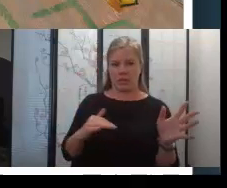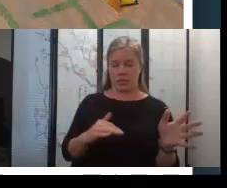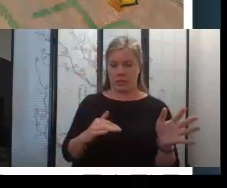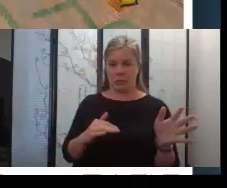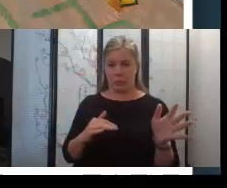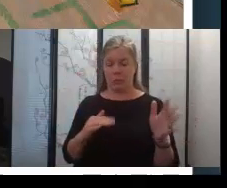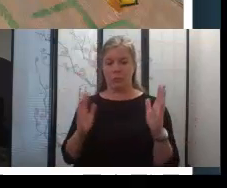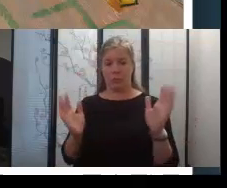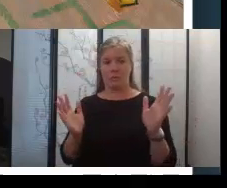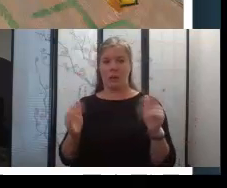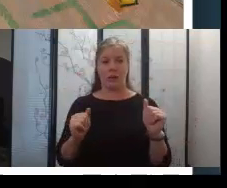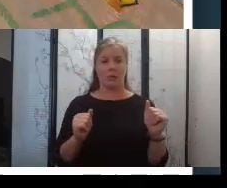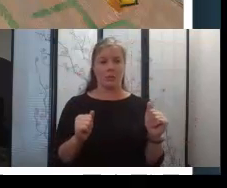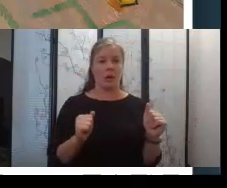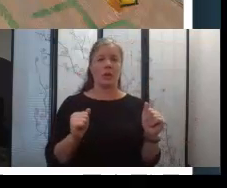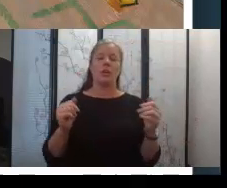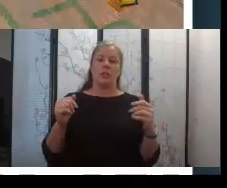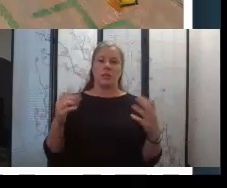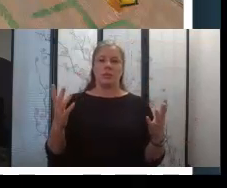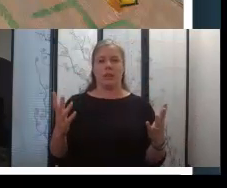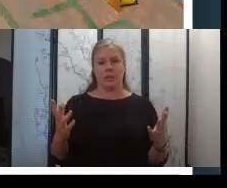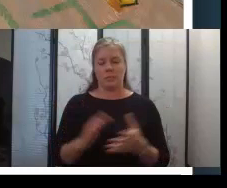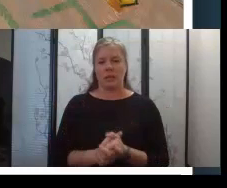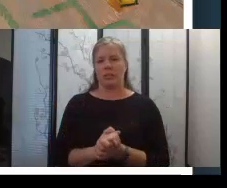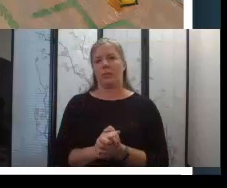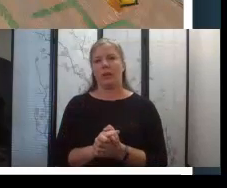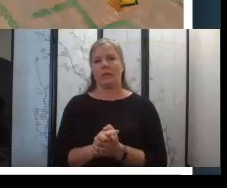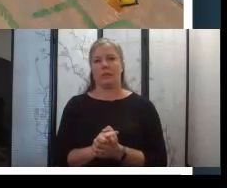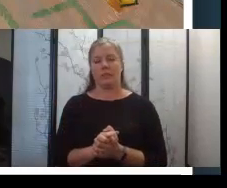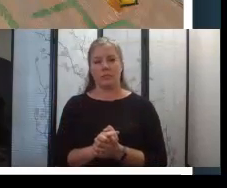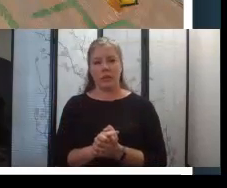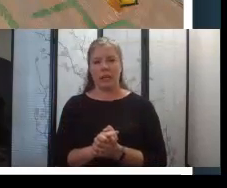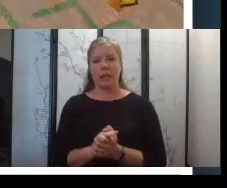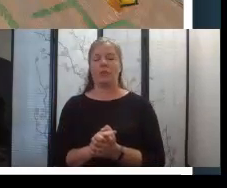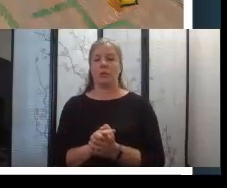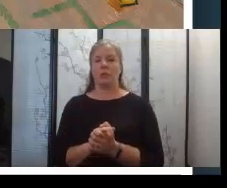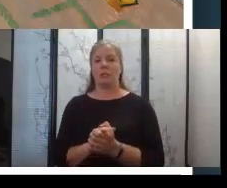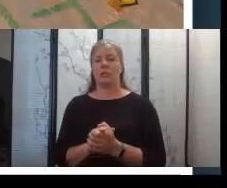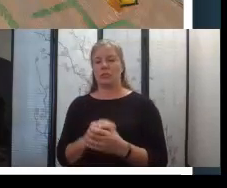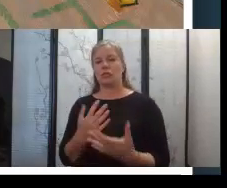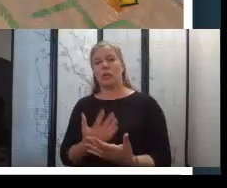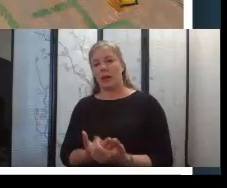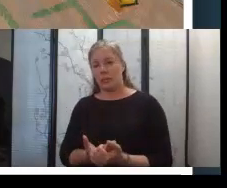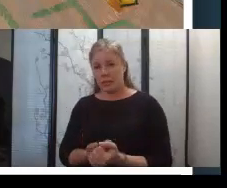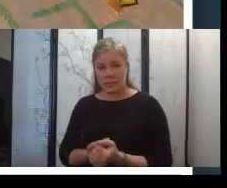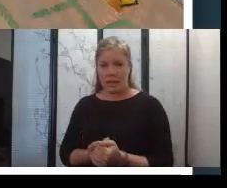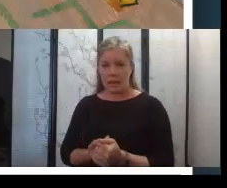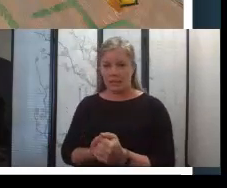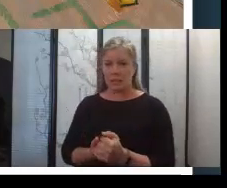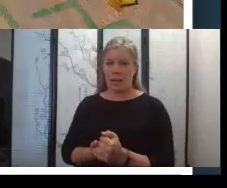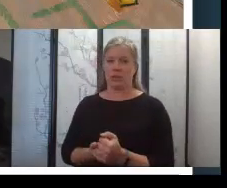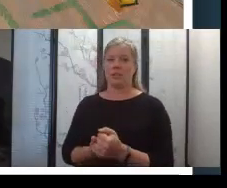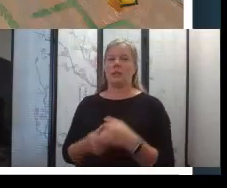we had just looked through a minute ago as well. So if you look at this picture that we have on the screen, if you were going to describe this